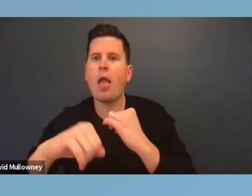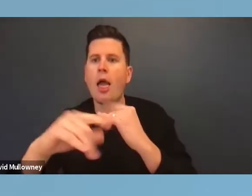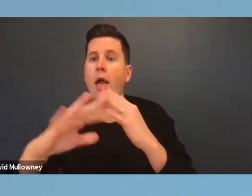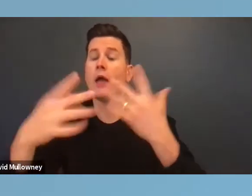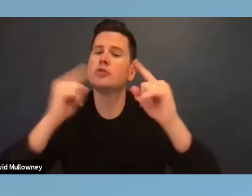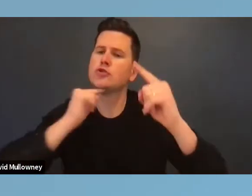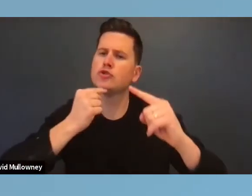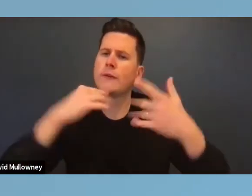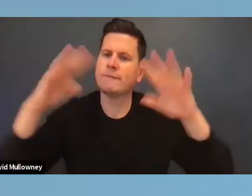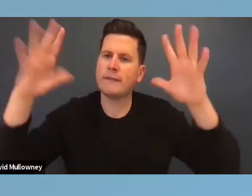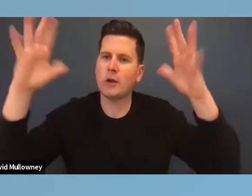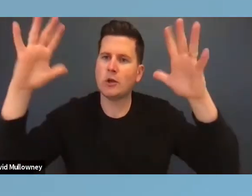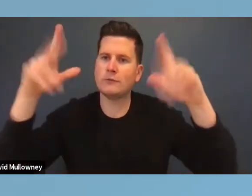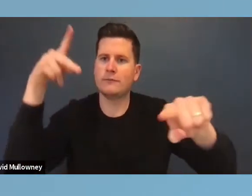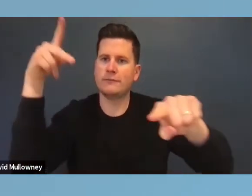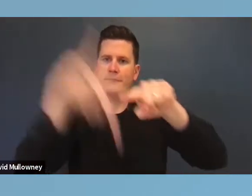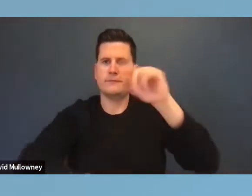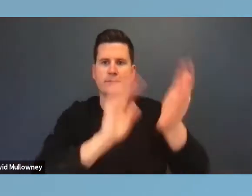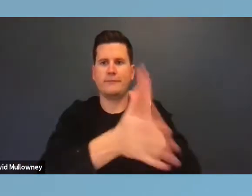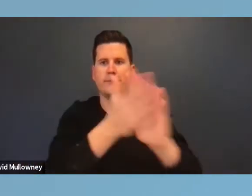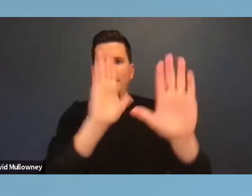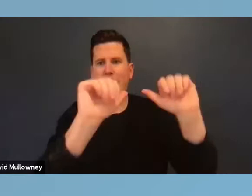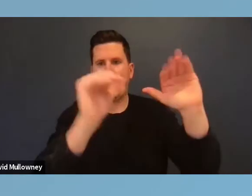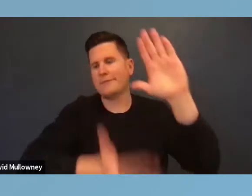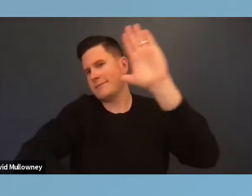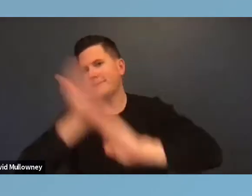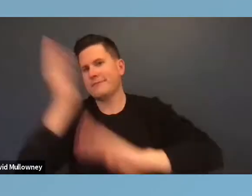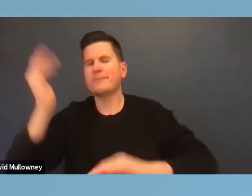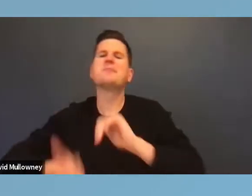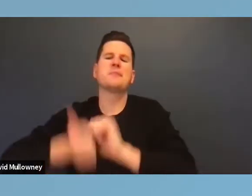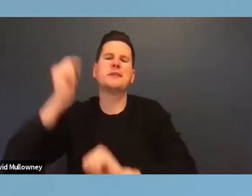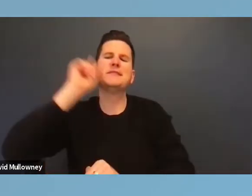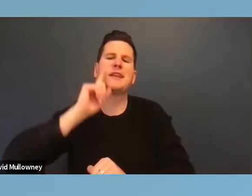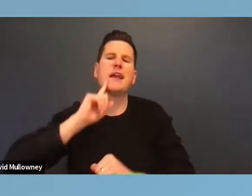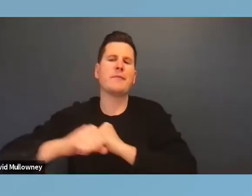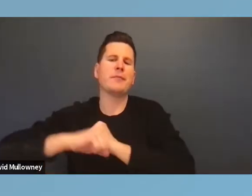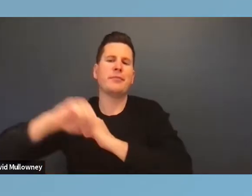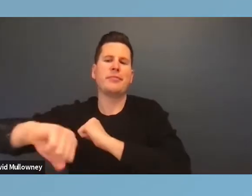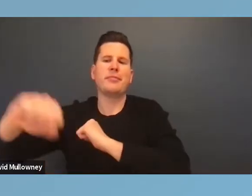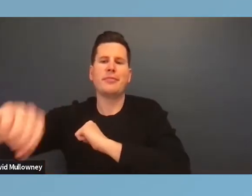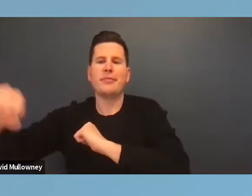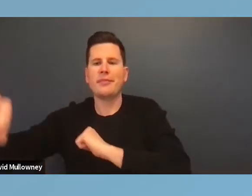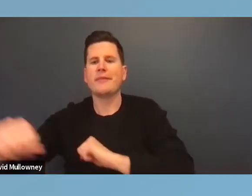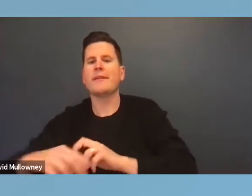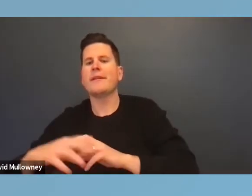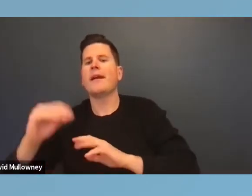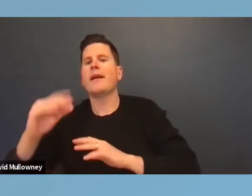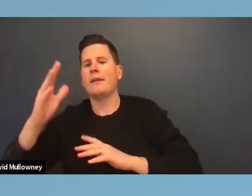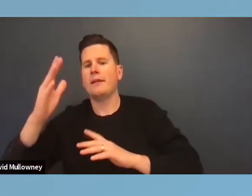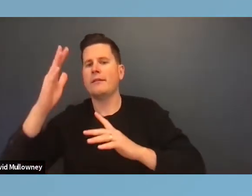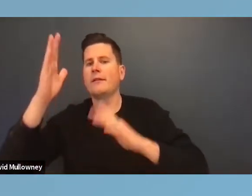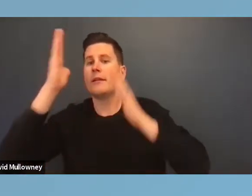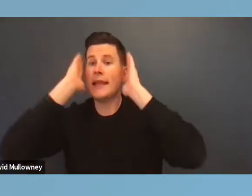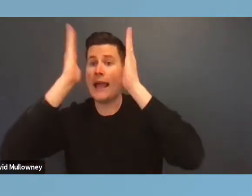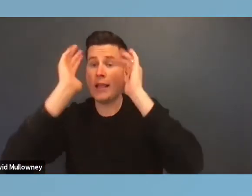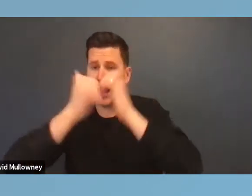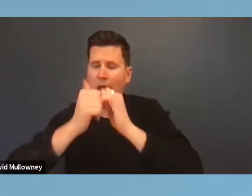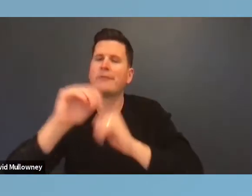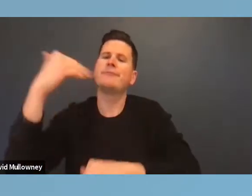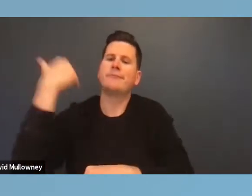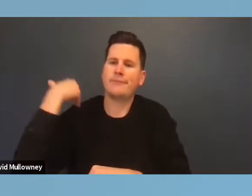leave, because they're trying to get to that point. But deaf people tend to just go on and